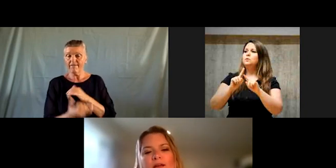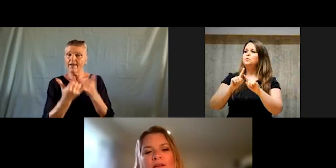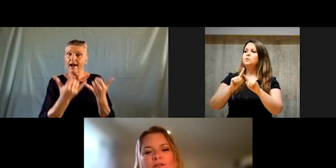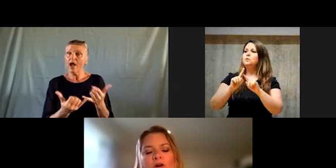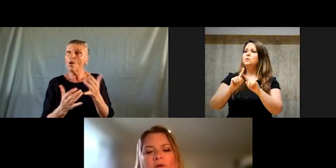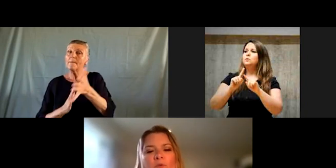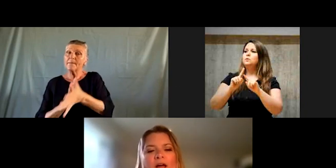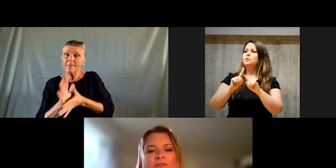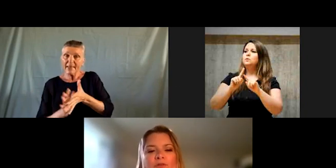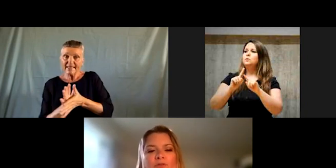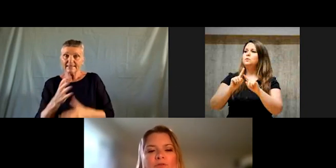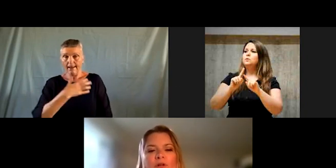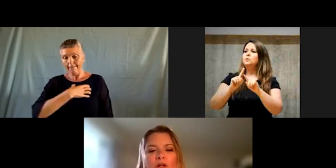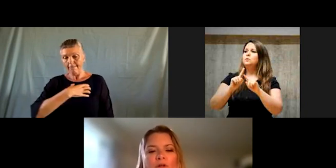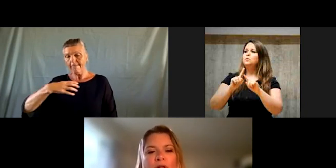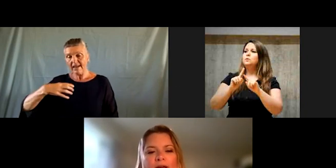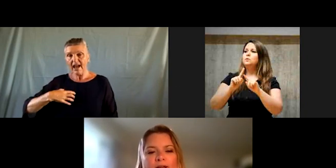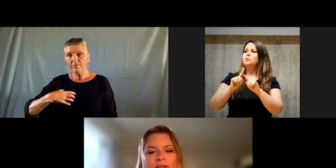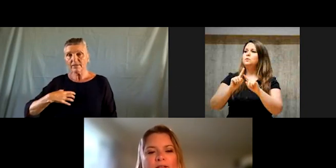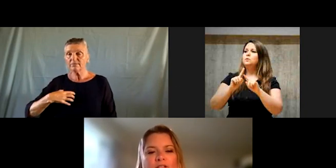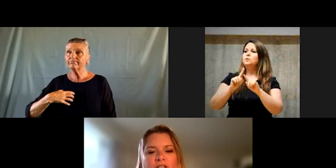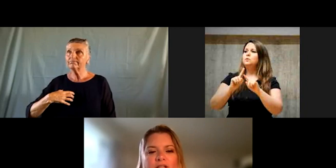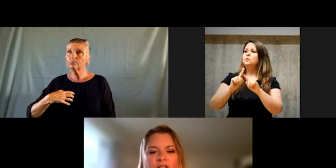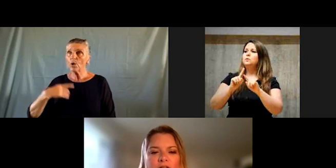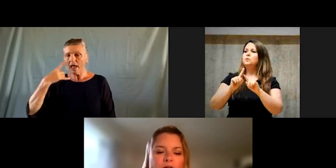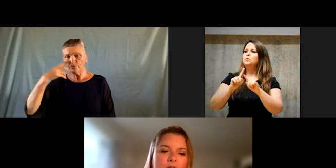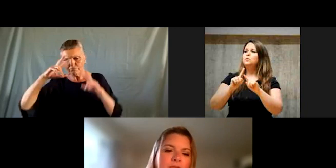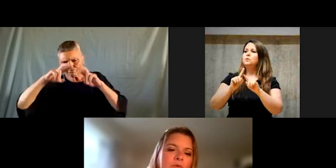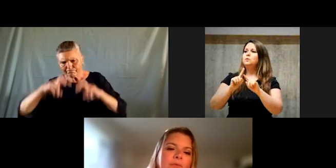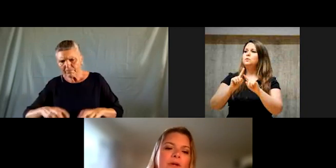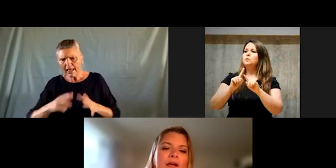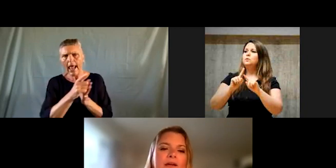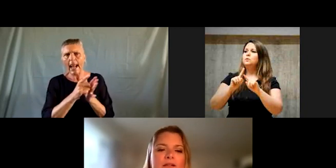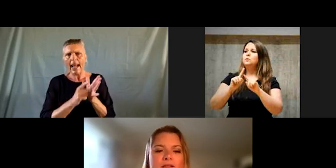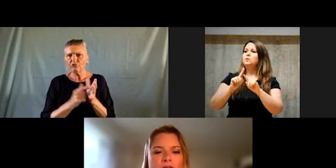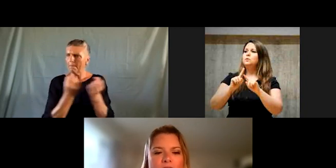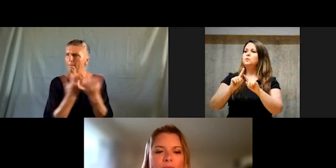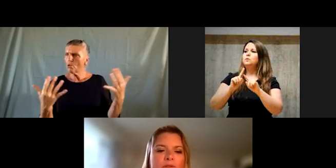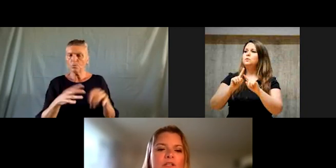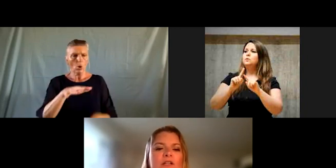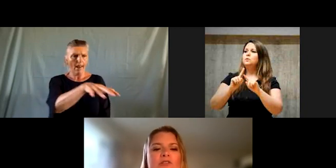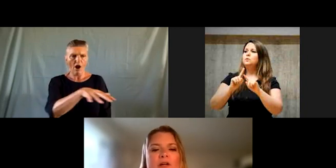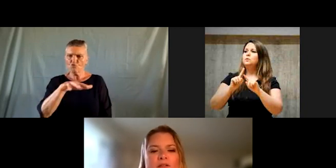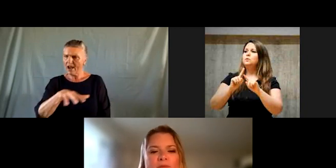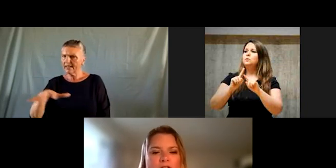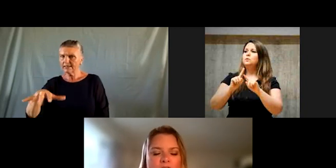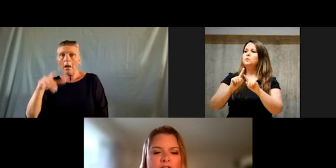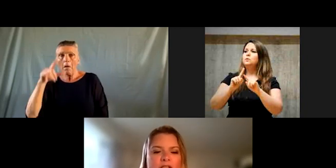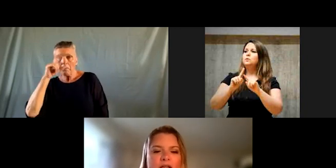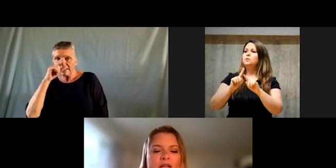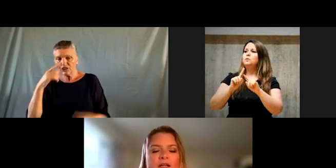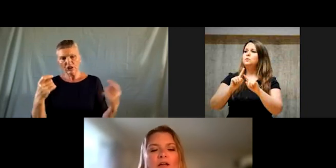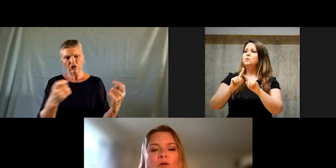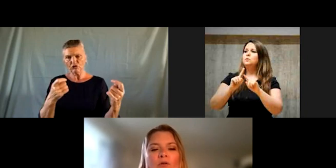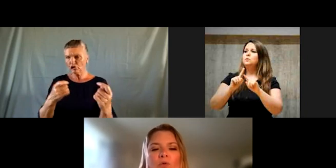meant that the government will have to look at legislation across multiple areas, potentially try to make